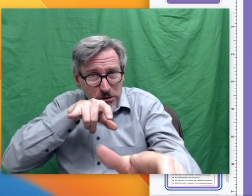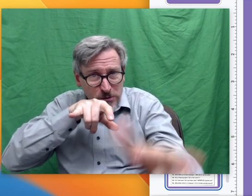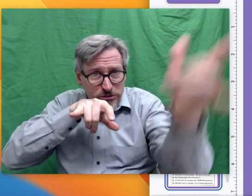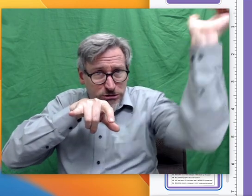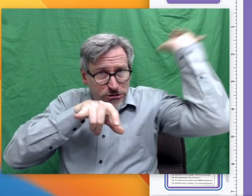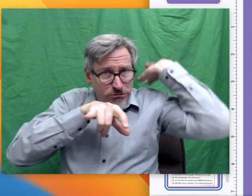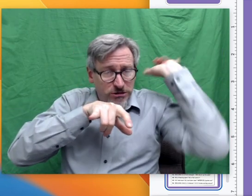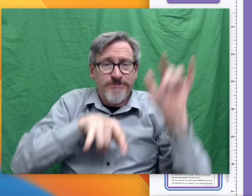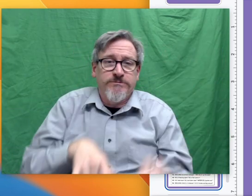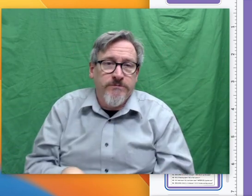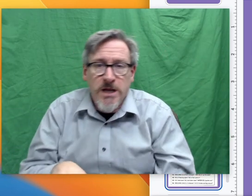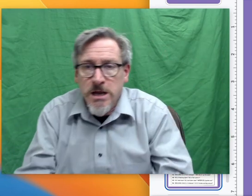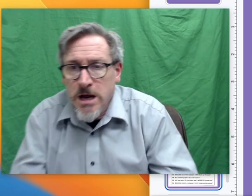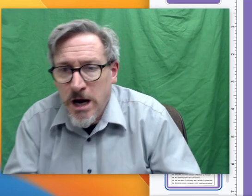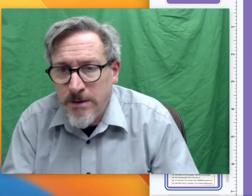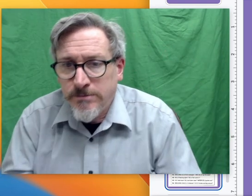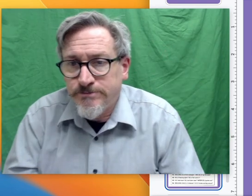No.